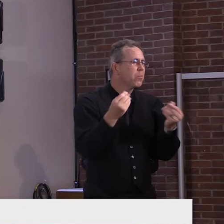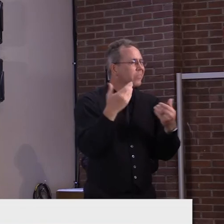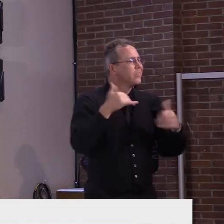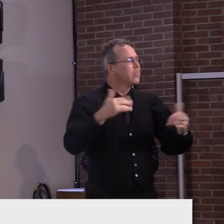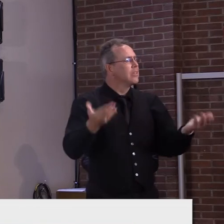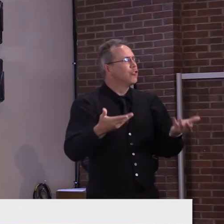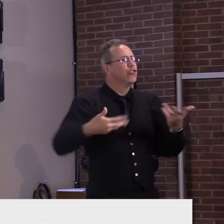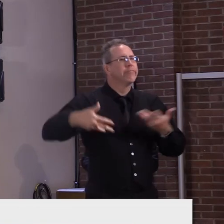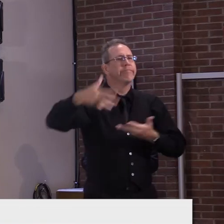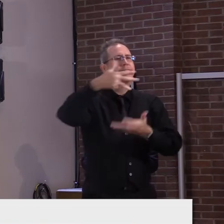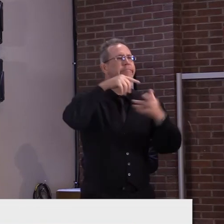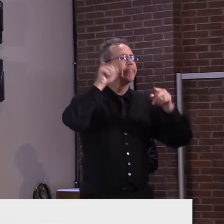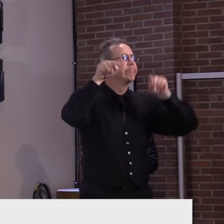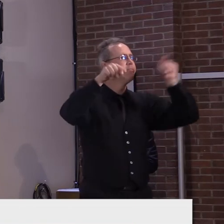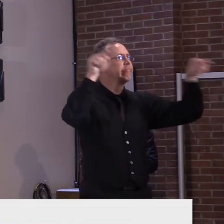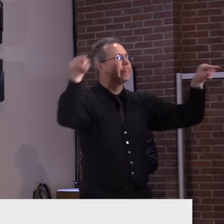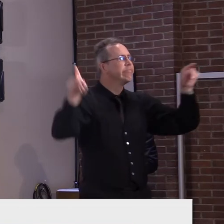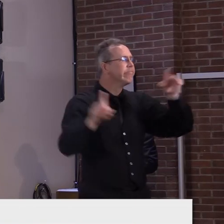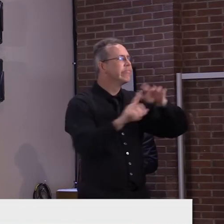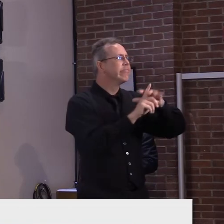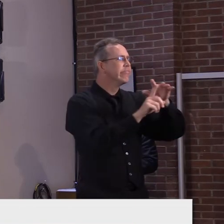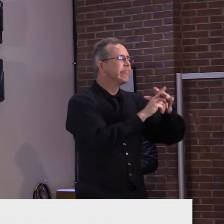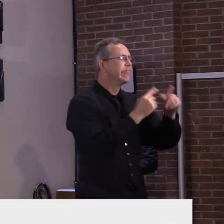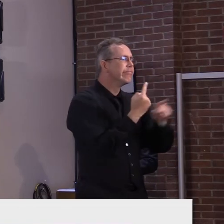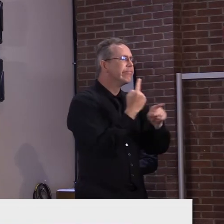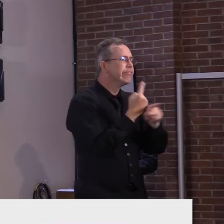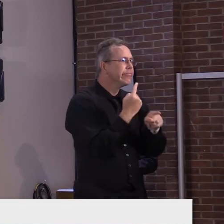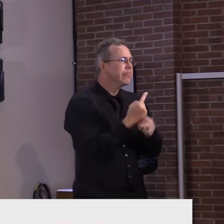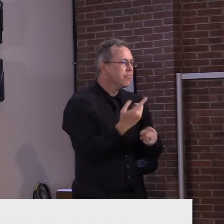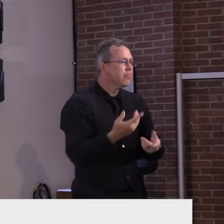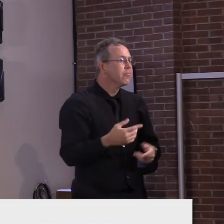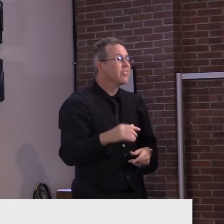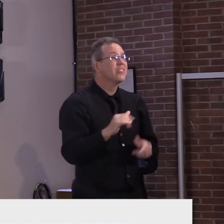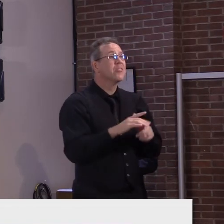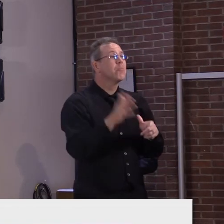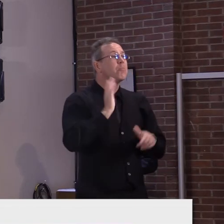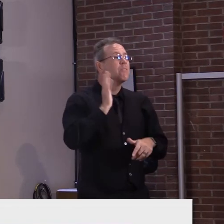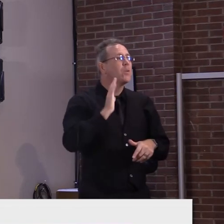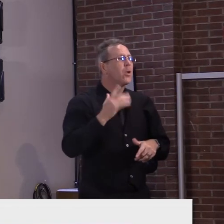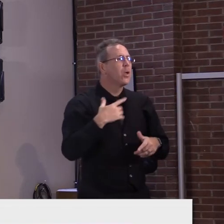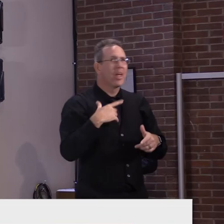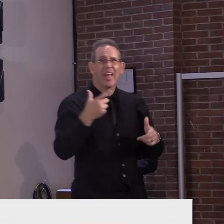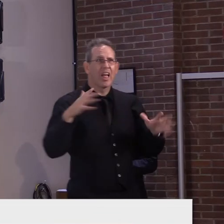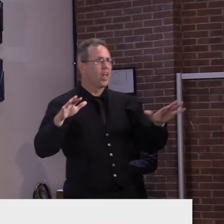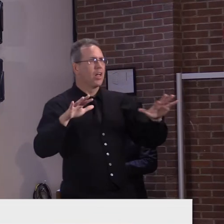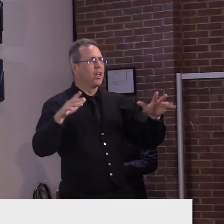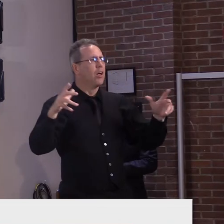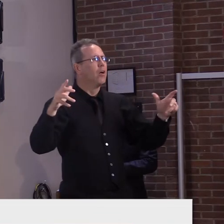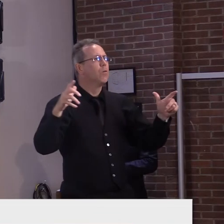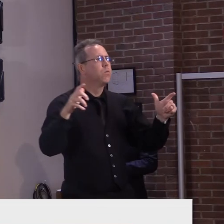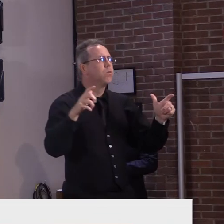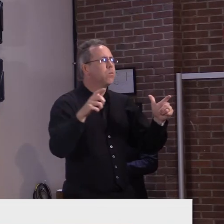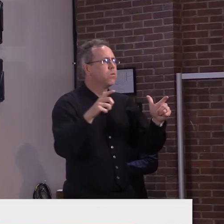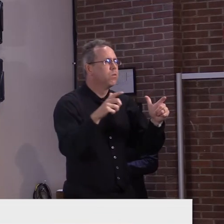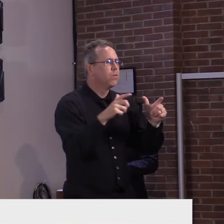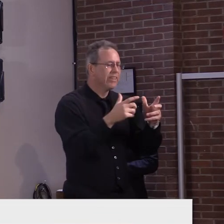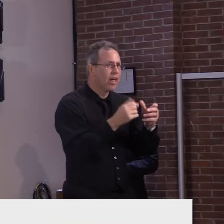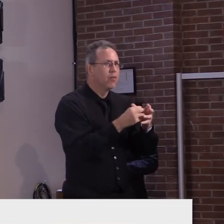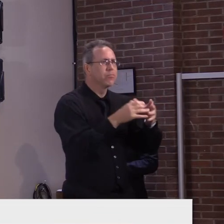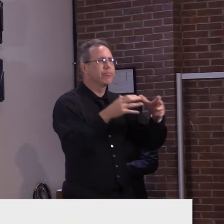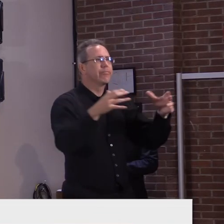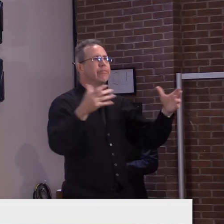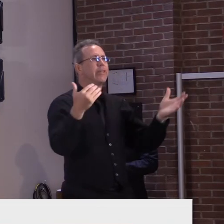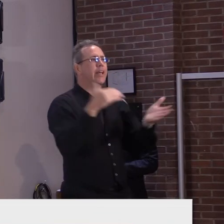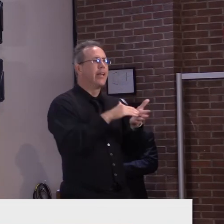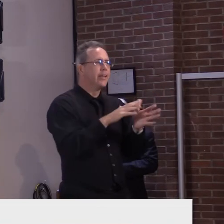the Delta variant threw a little monkey wrench into that whole thing, because if you had talked to us earlier in the summer, and